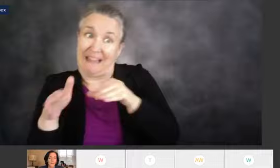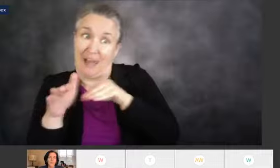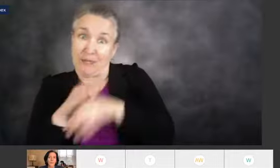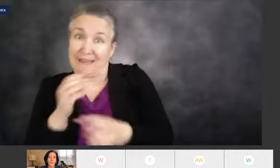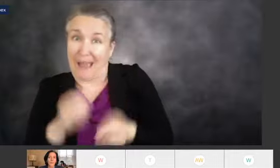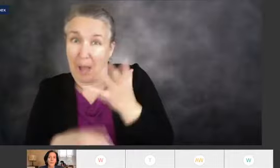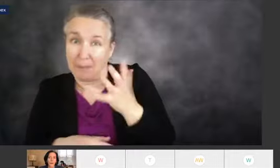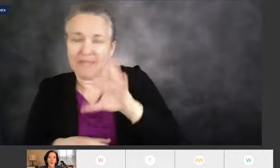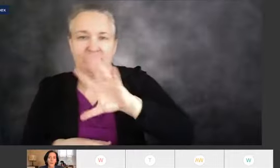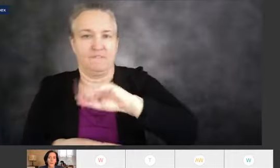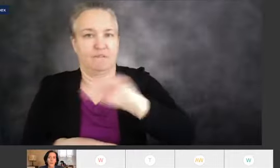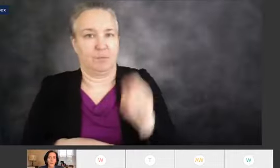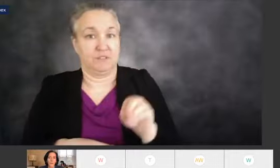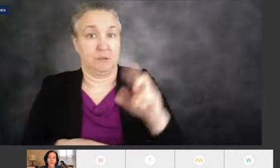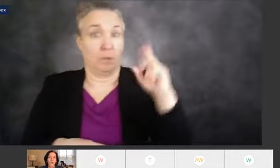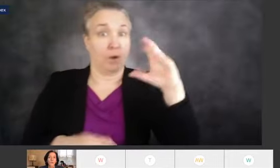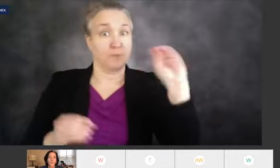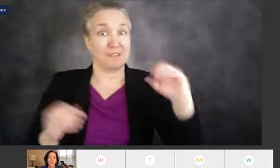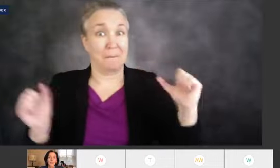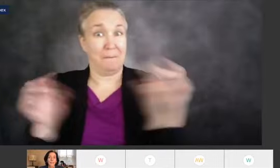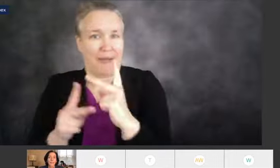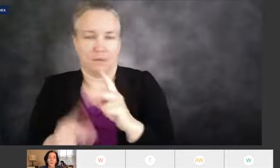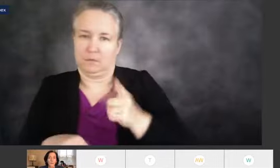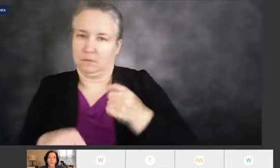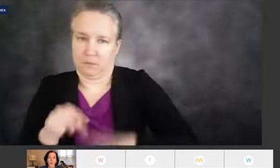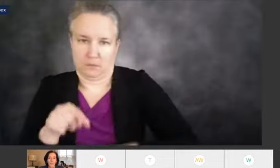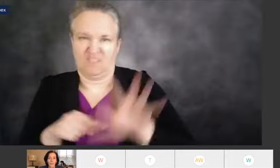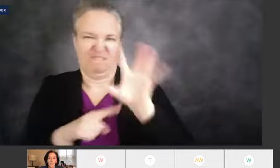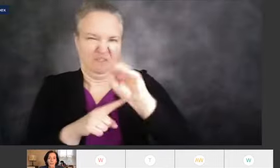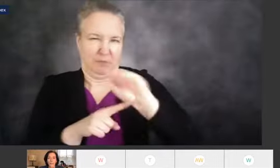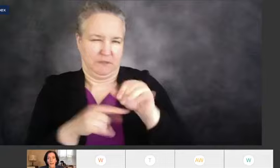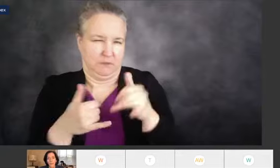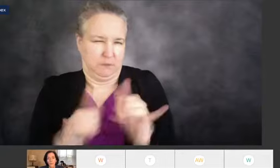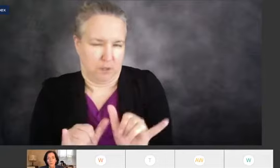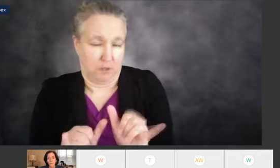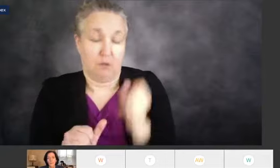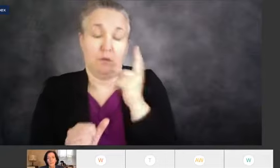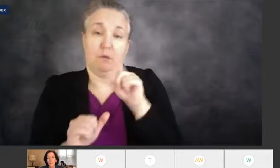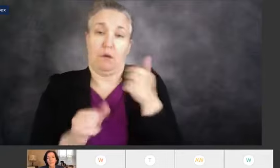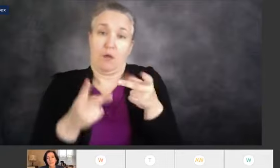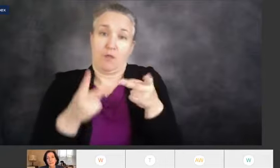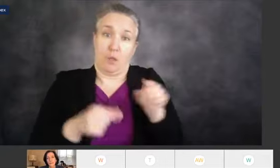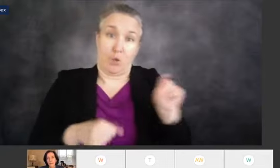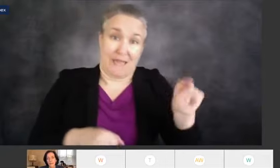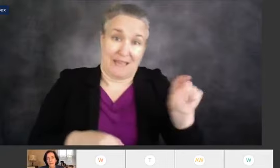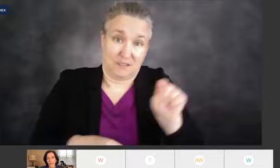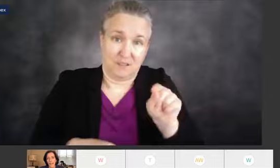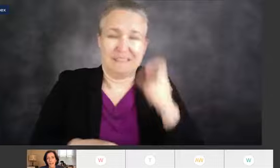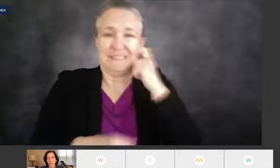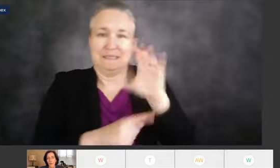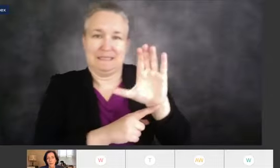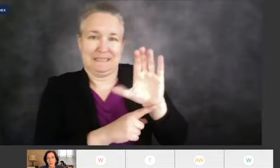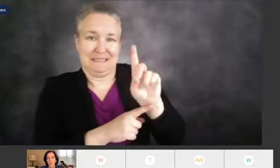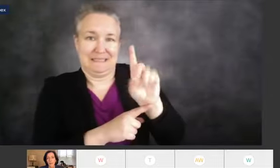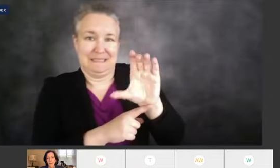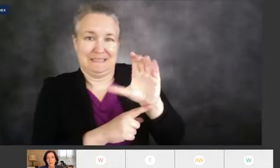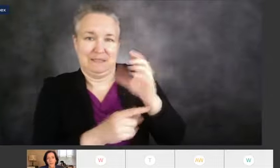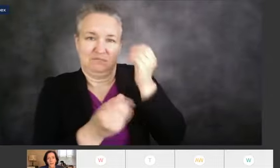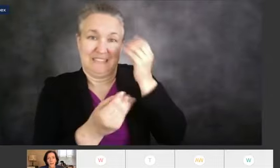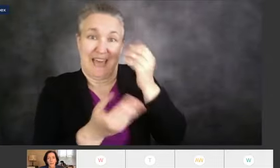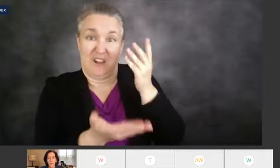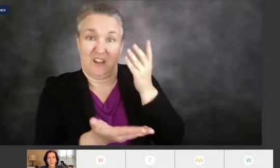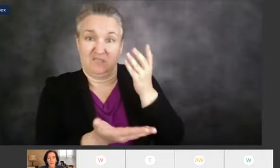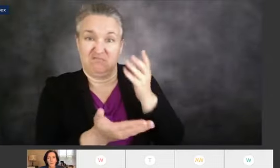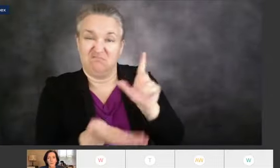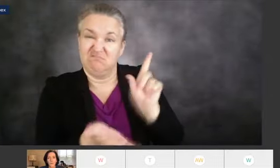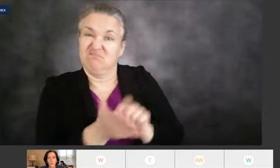the jury is still a little bit out on that one. Certainly in other localities, and there's some recent CDC data that came out,